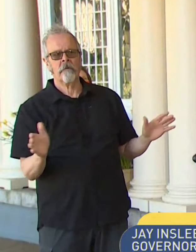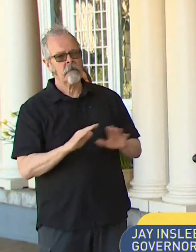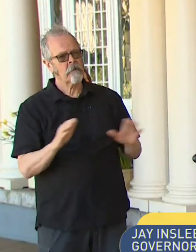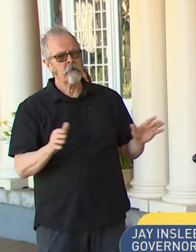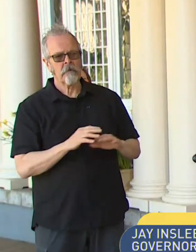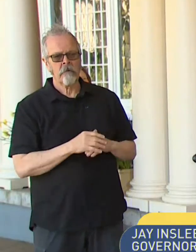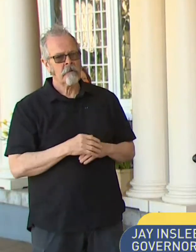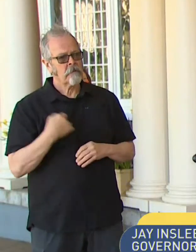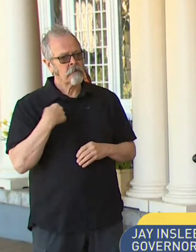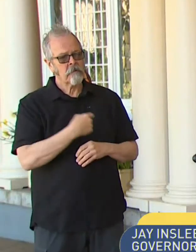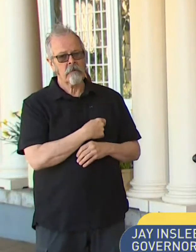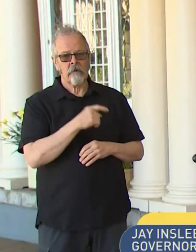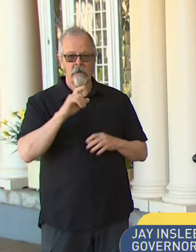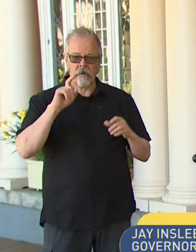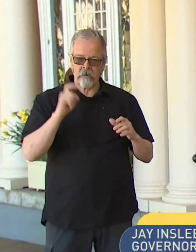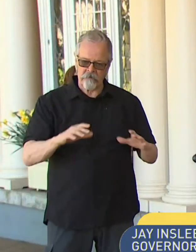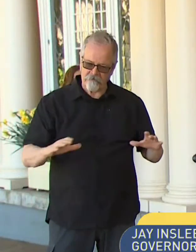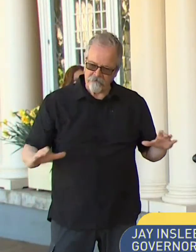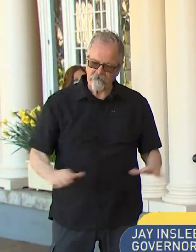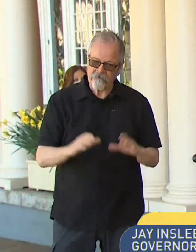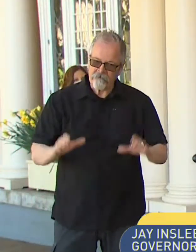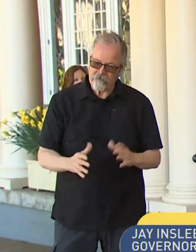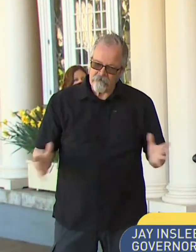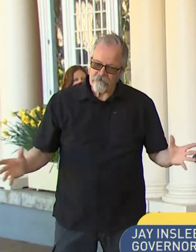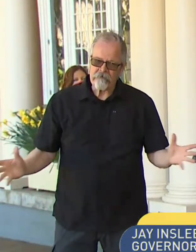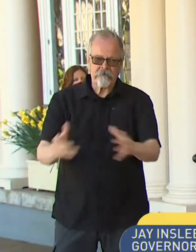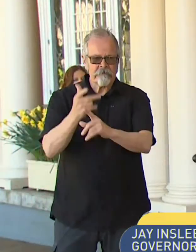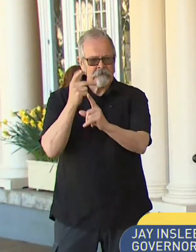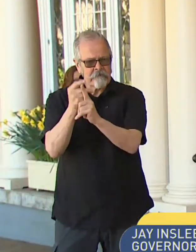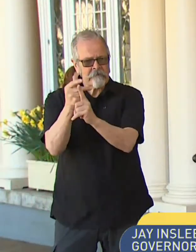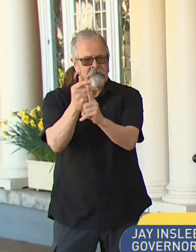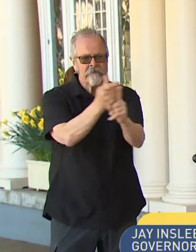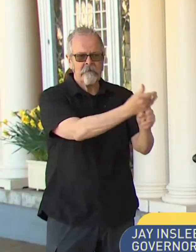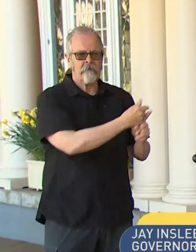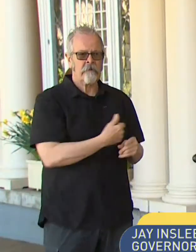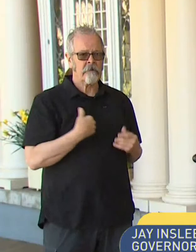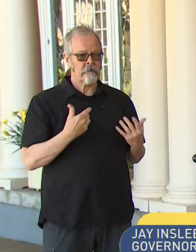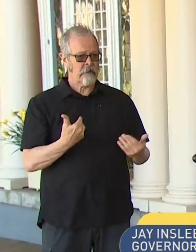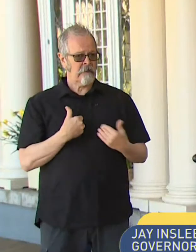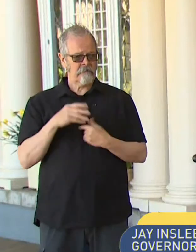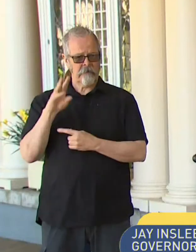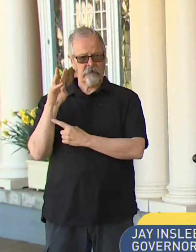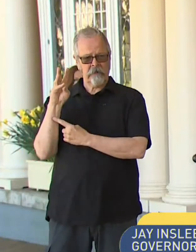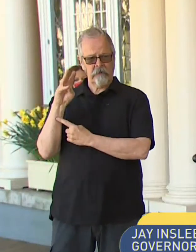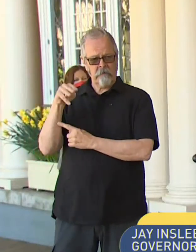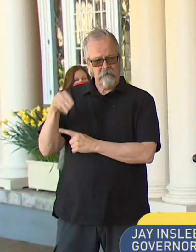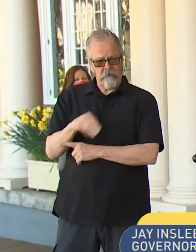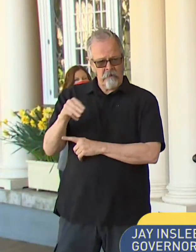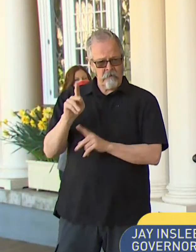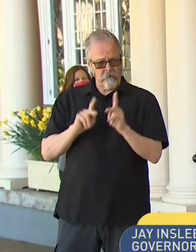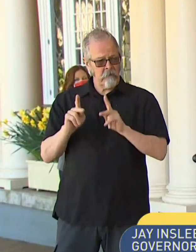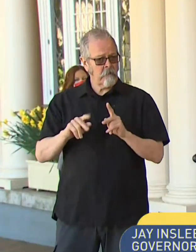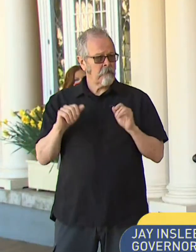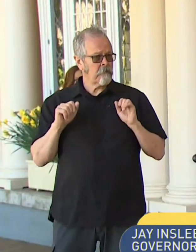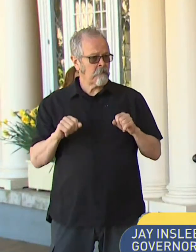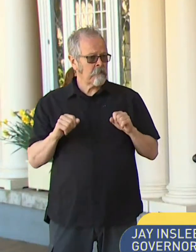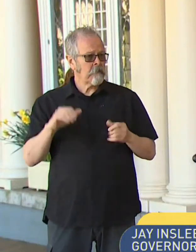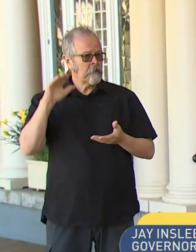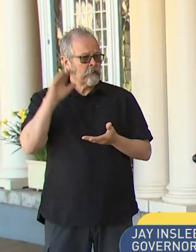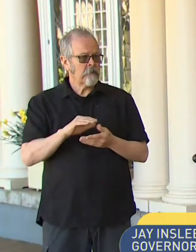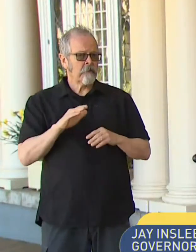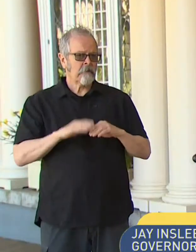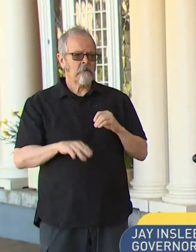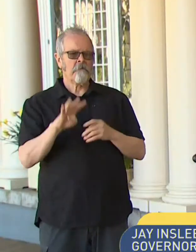have to do it because we know we've got now about 6 million people eligible, and we're getting less than 400,000 doses a